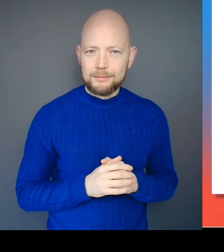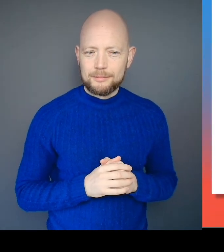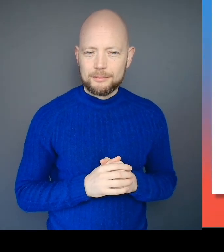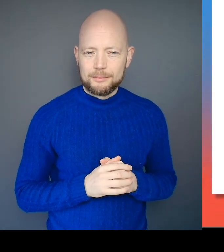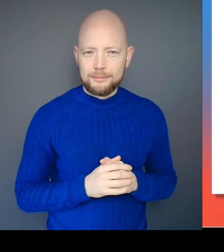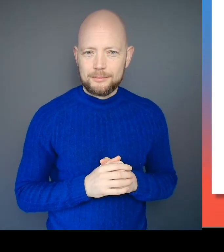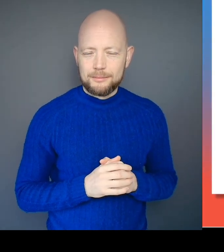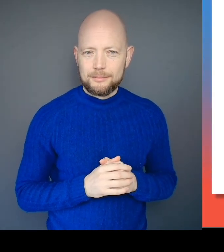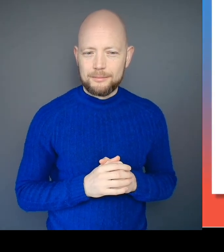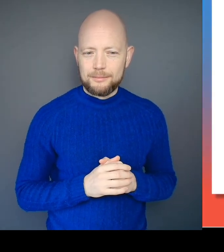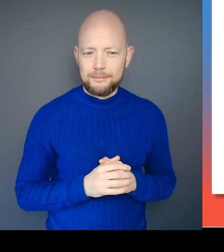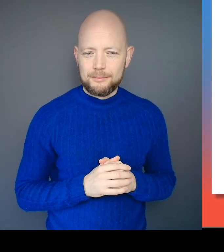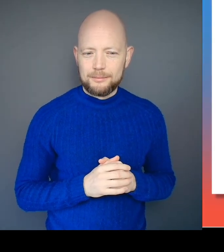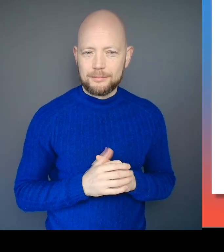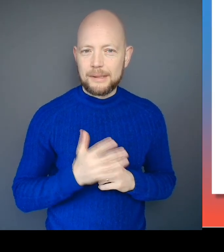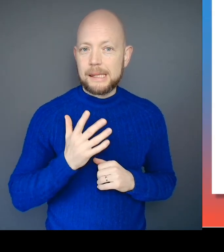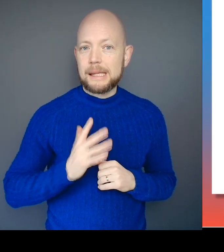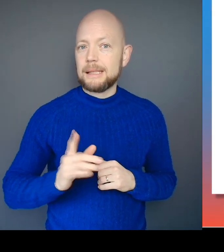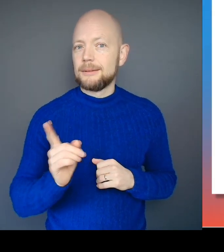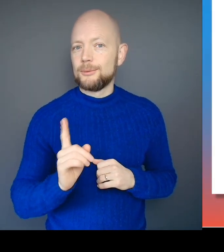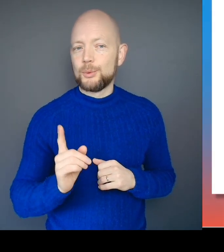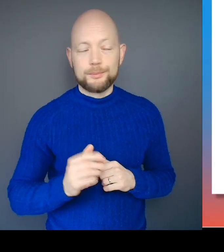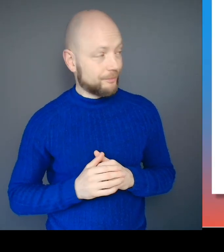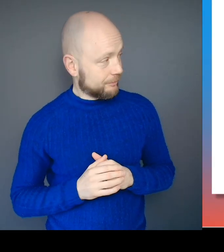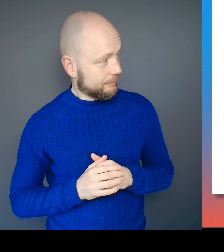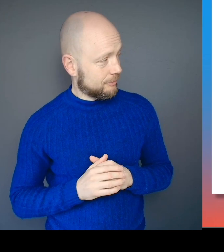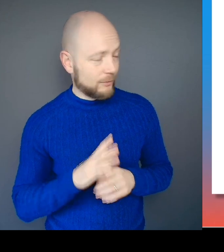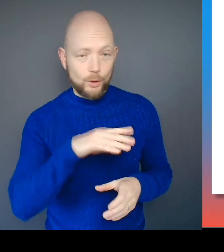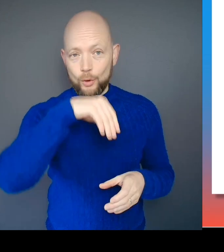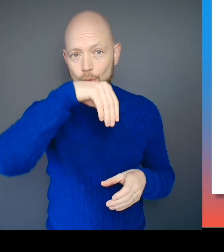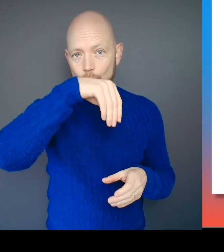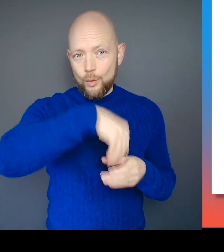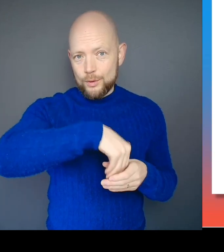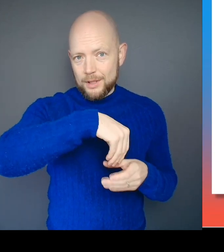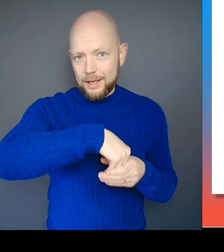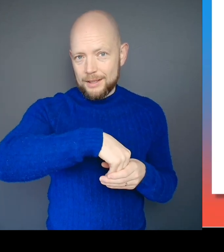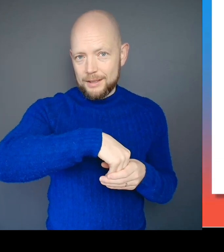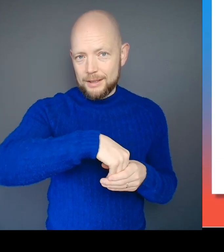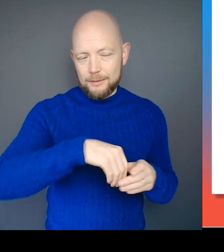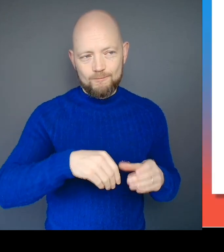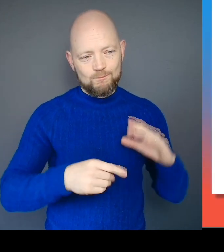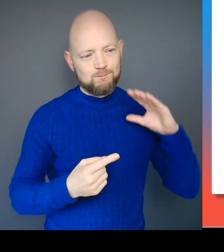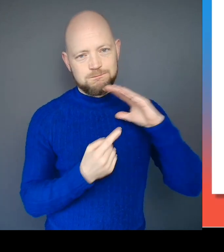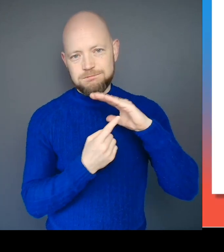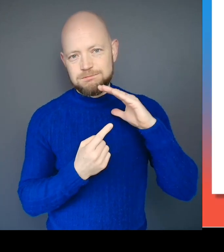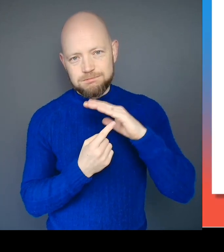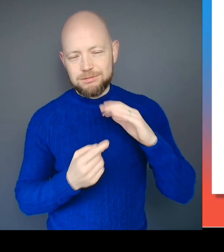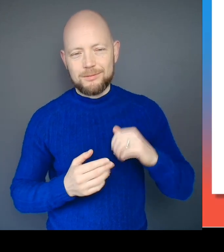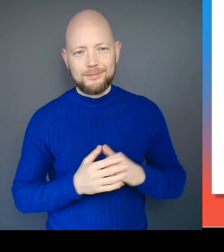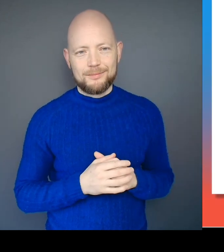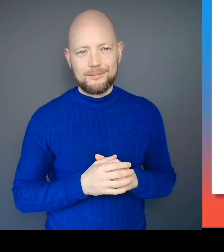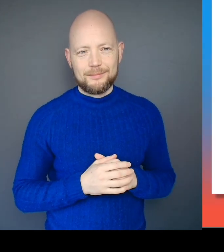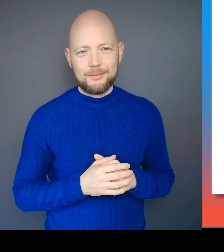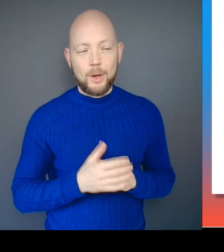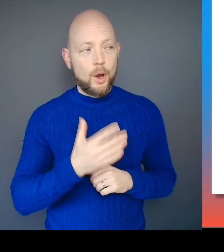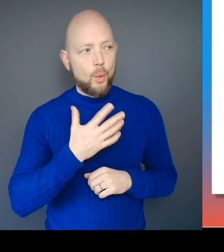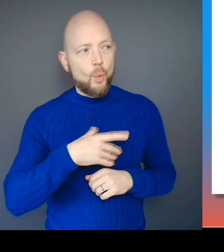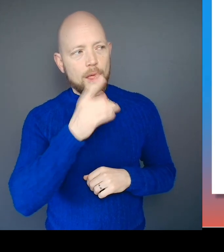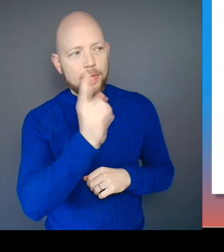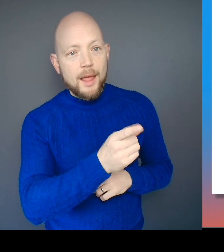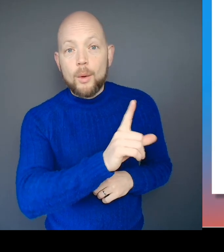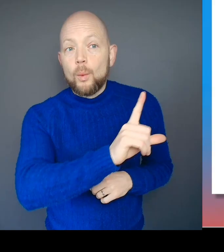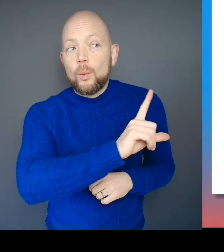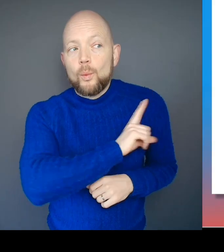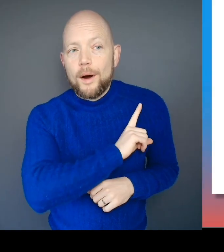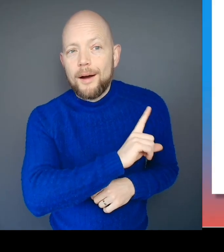things, there's four things on this screen, but this is the one that makes the biggest difference, is the context. If you explain to